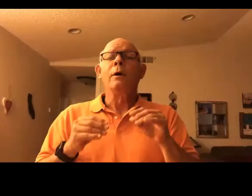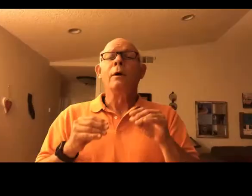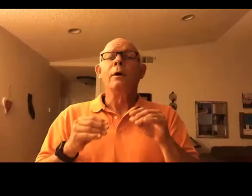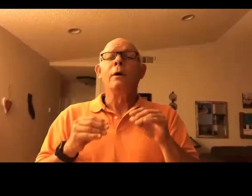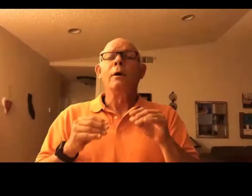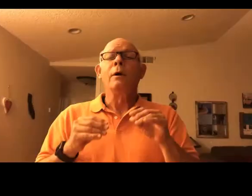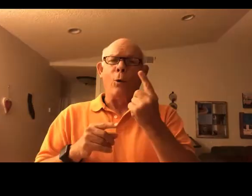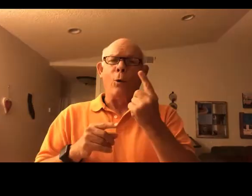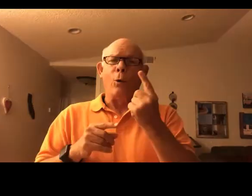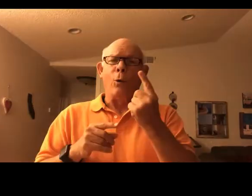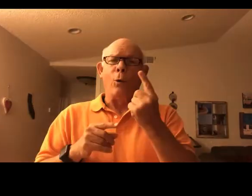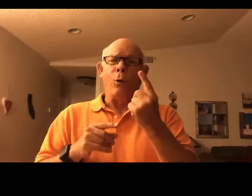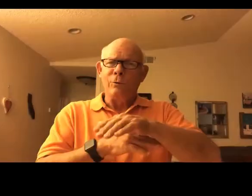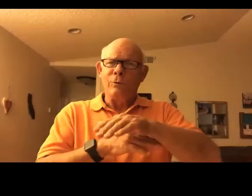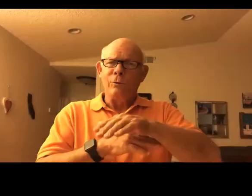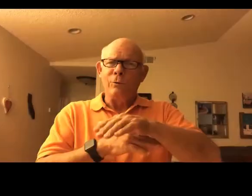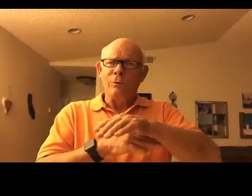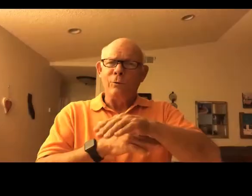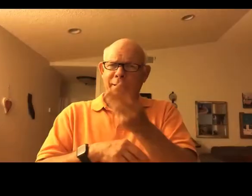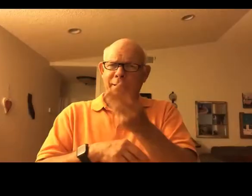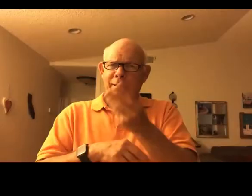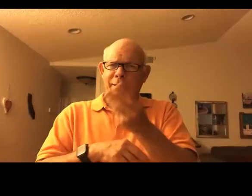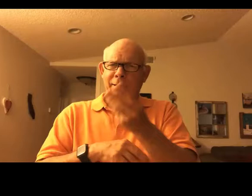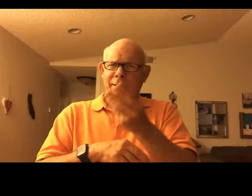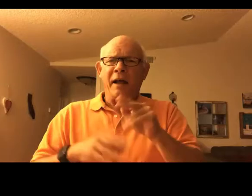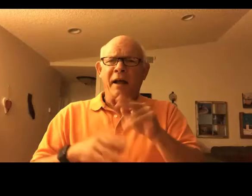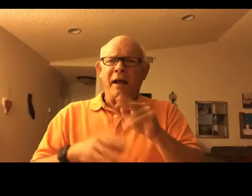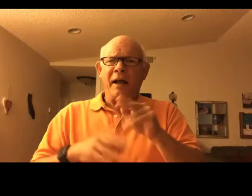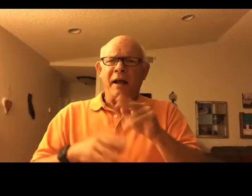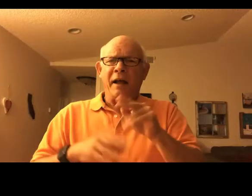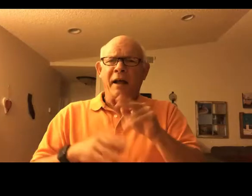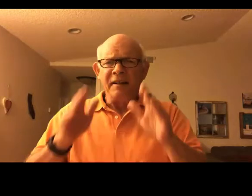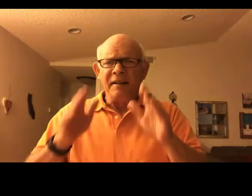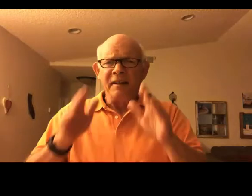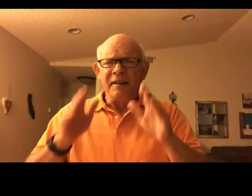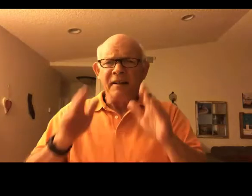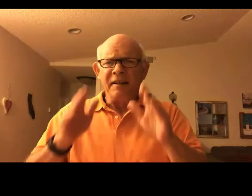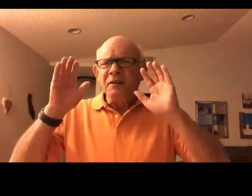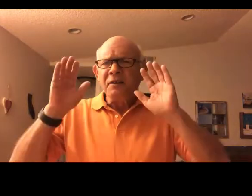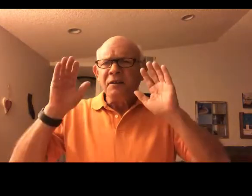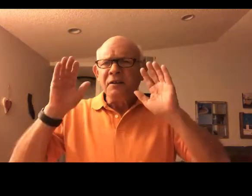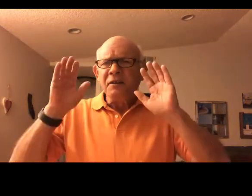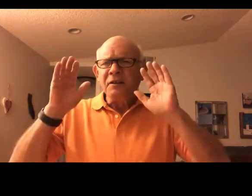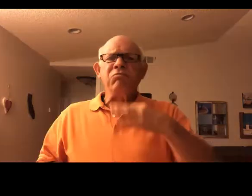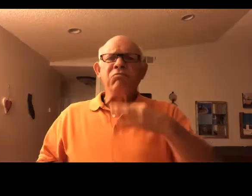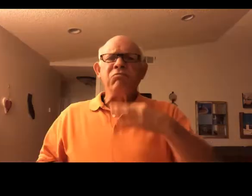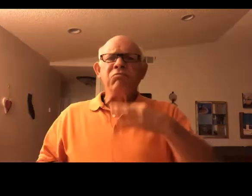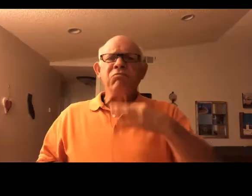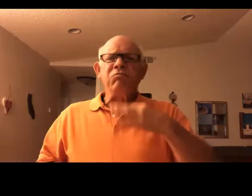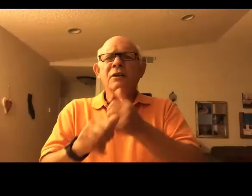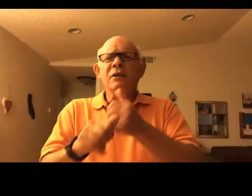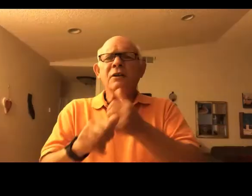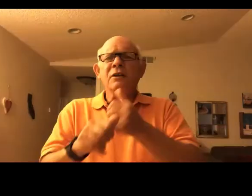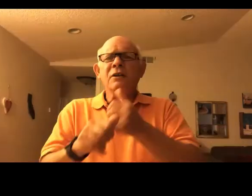player, but enjoyed being on the team. And one afternoon we had a Wednesday game. So Dan was coaching and he's like, "Come on